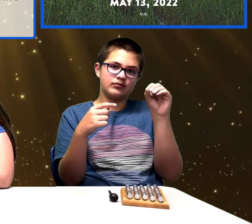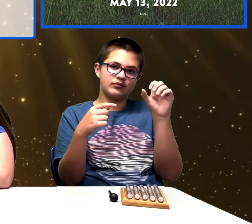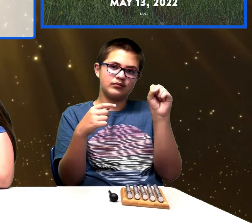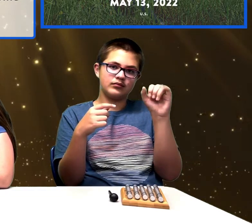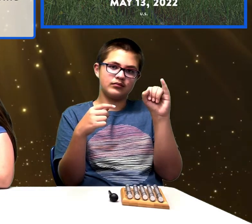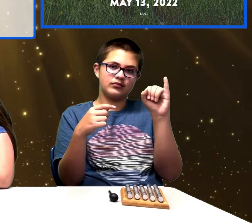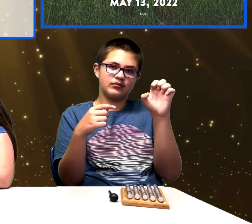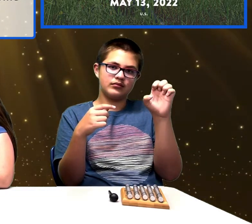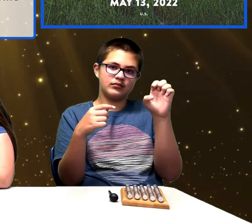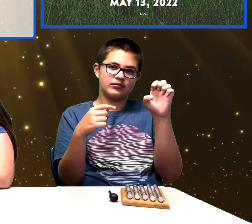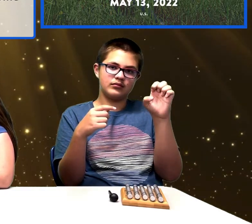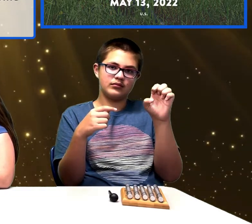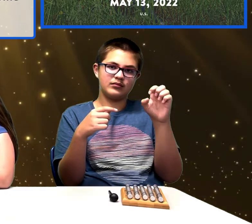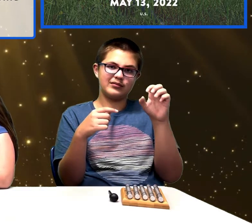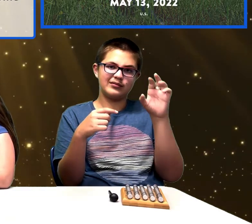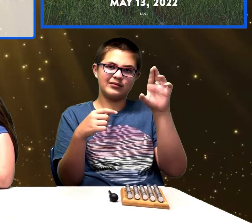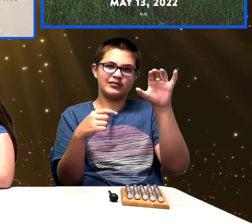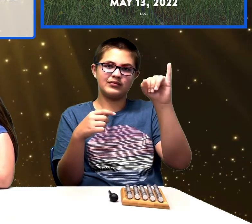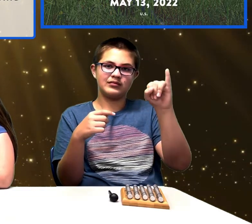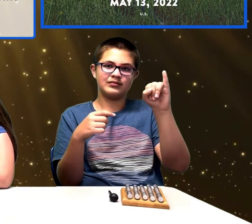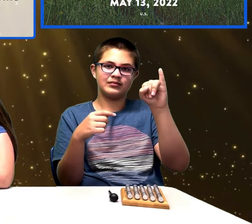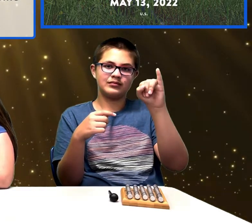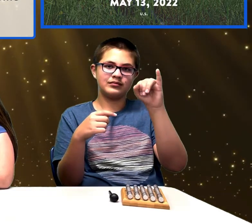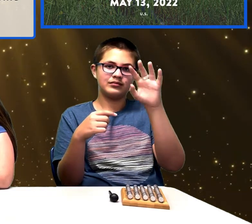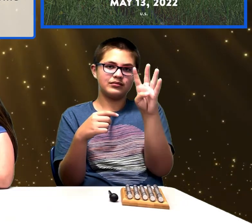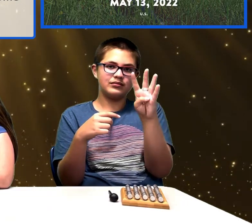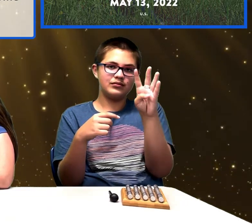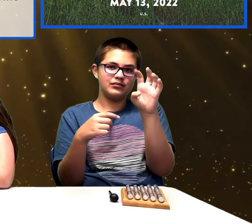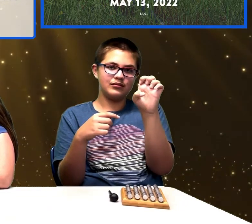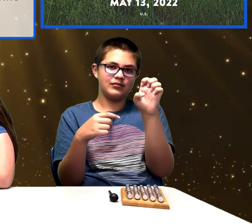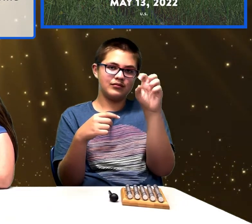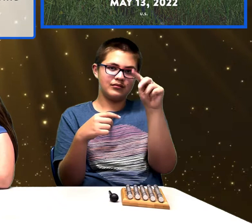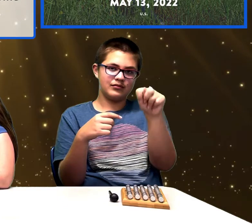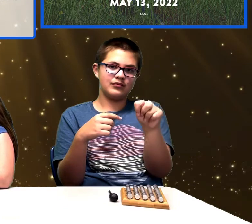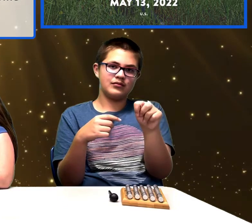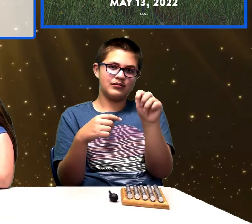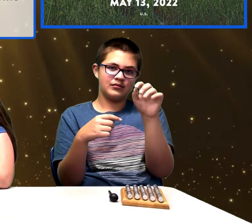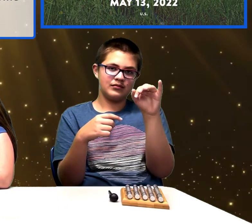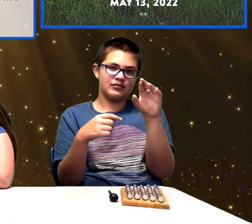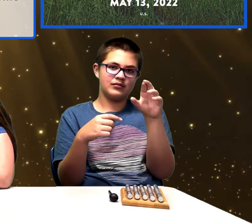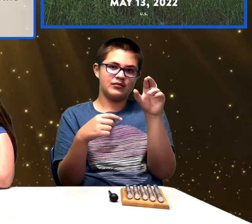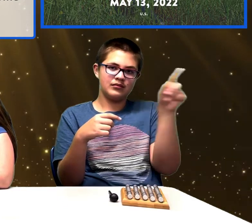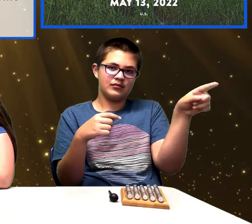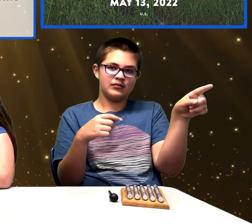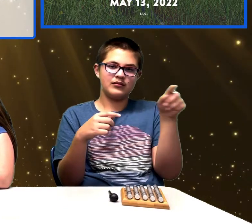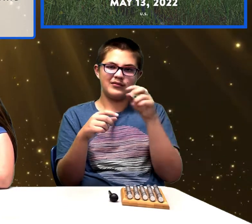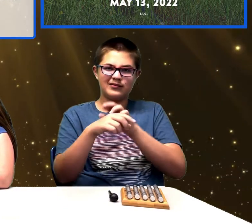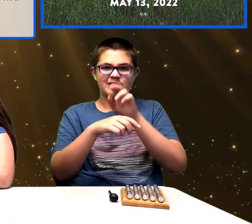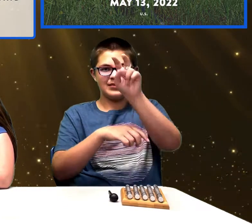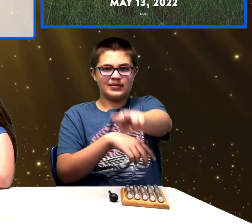held the jumping record at 21 feet